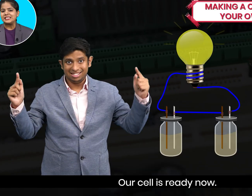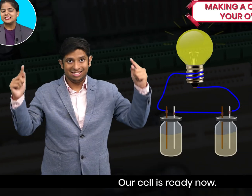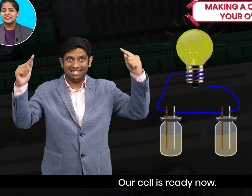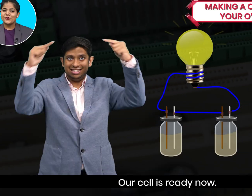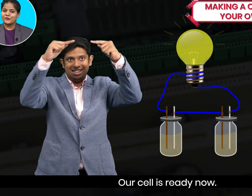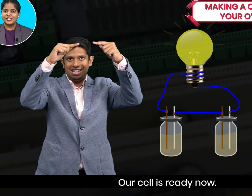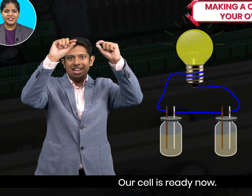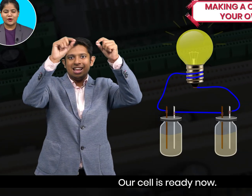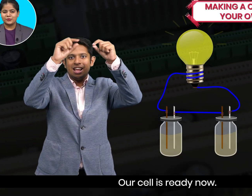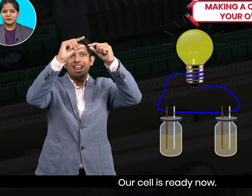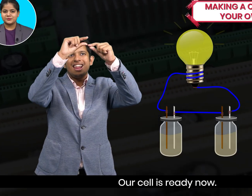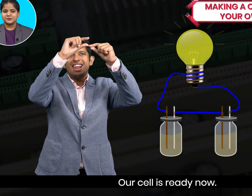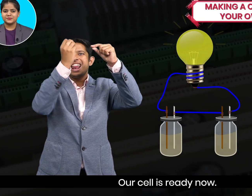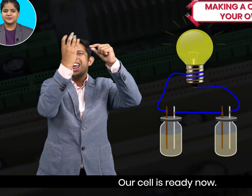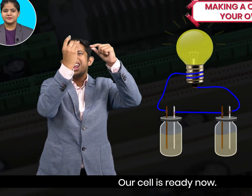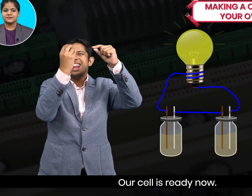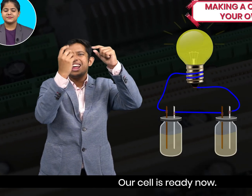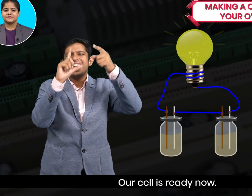Our cell is ready now.